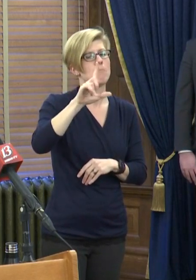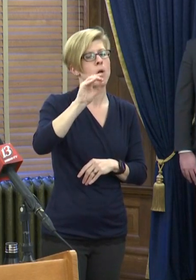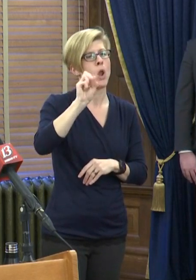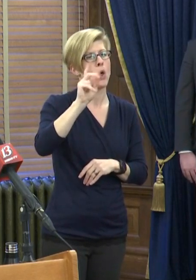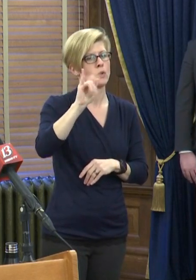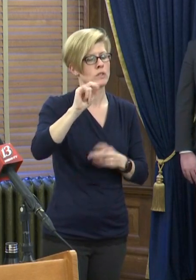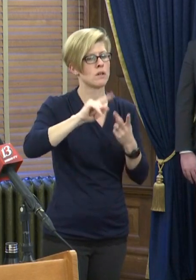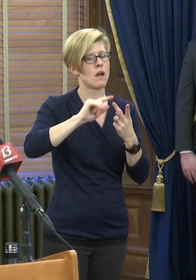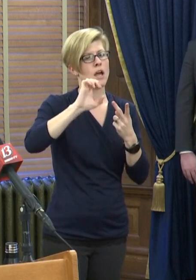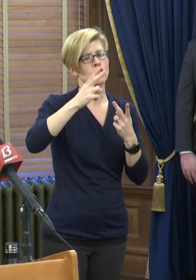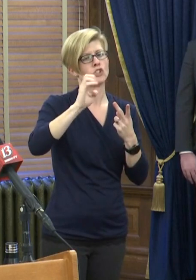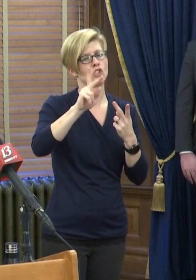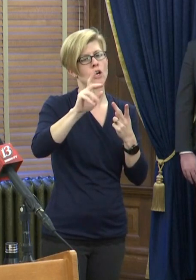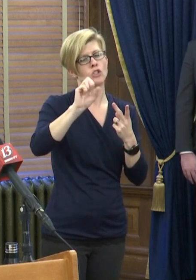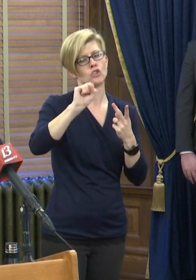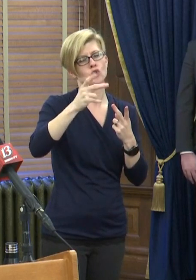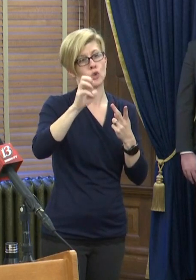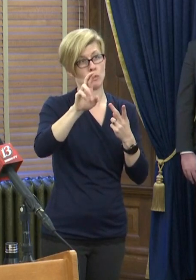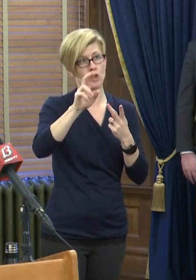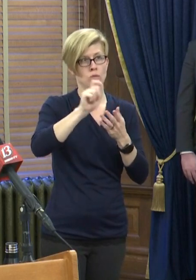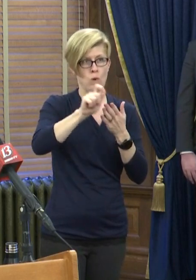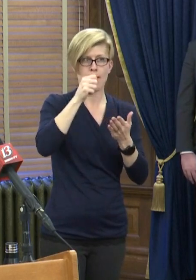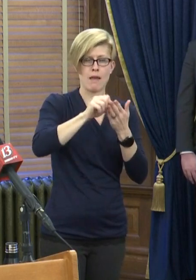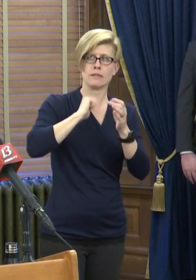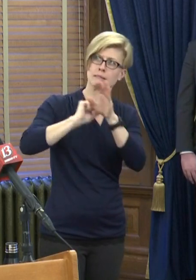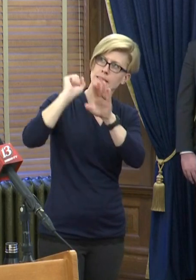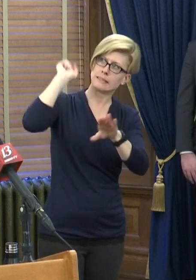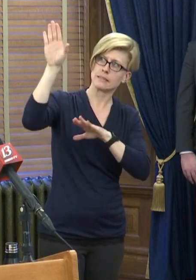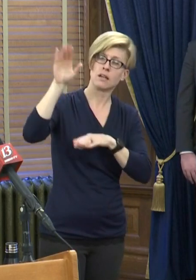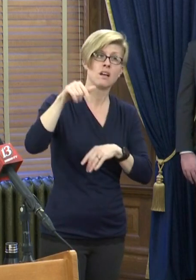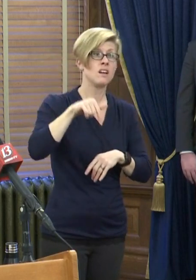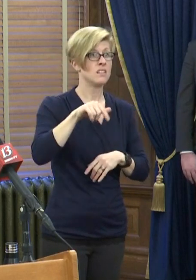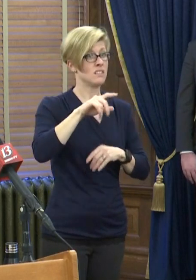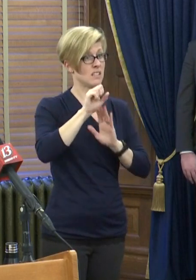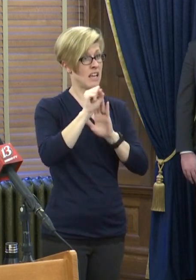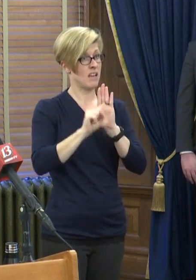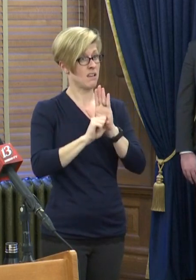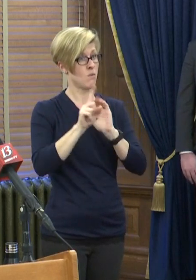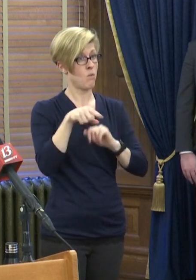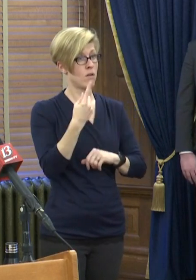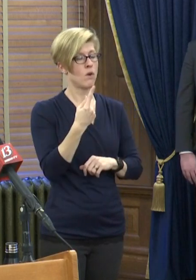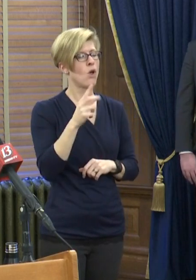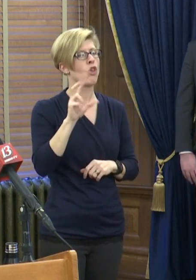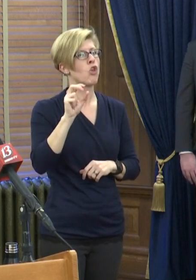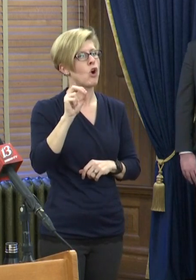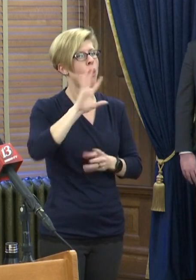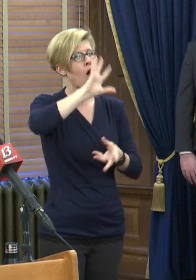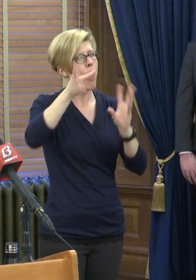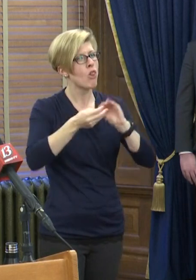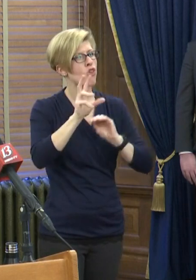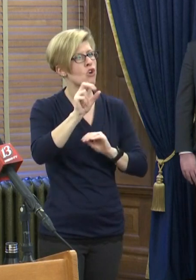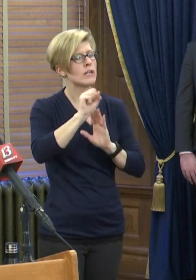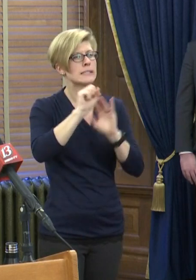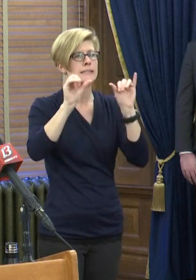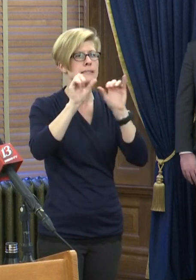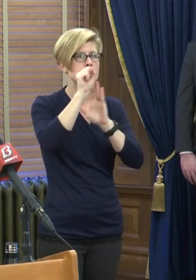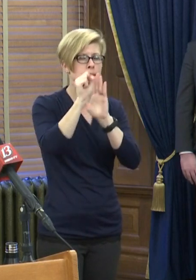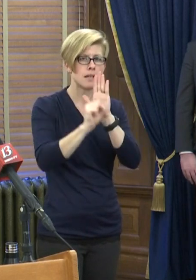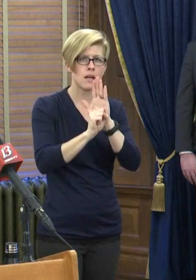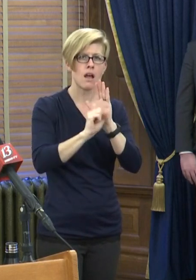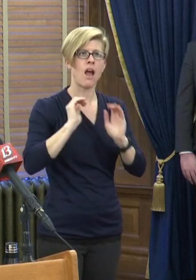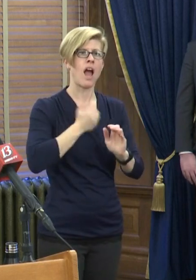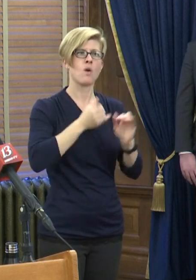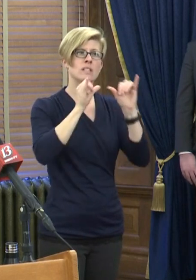Leader, Chuck Schumer. Kansas is just one of 30 states with outdated systems that have slowed responses